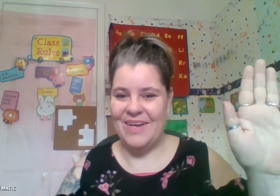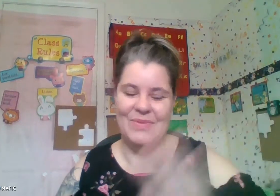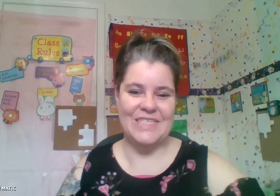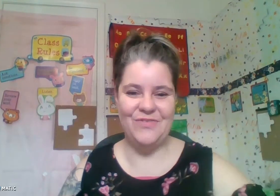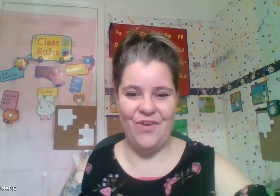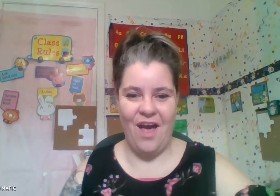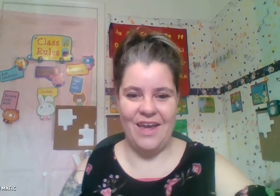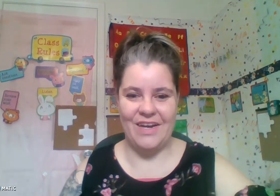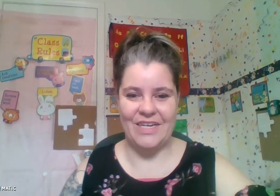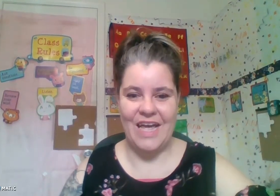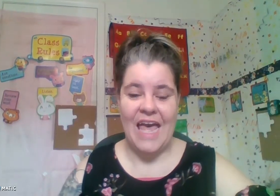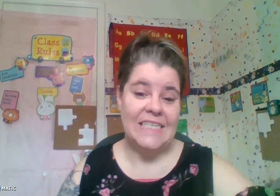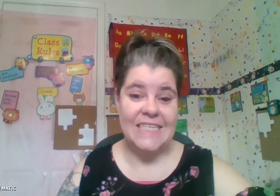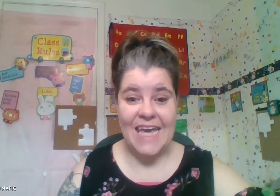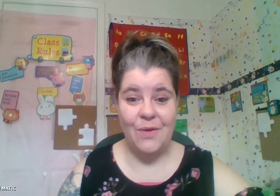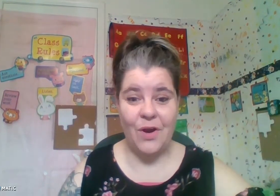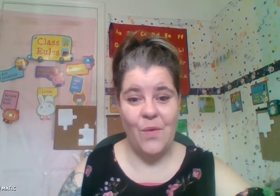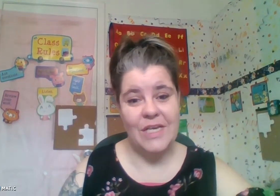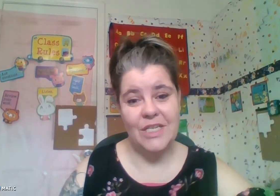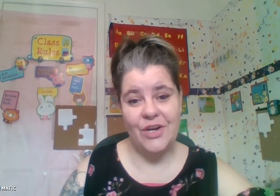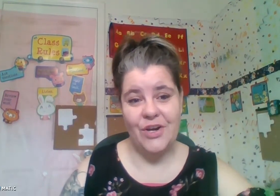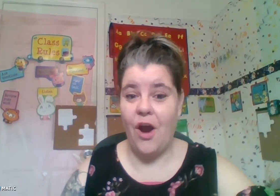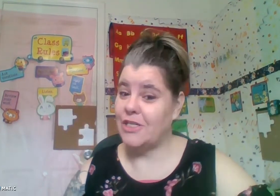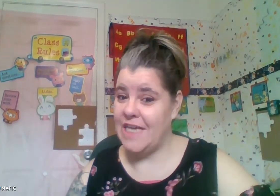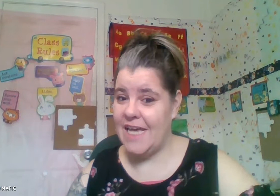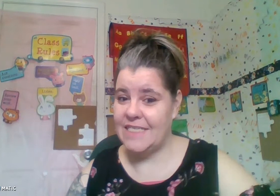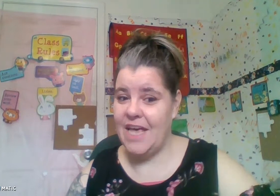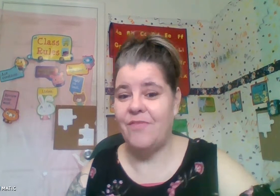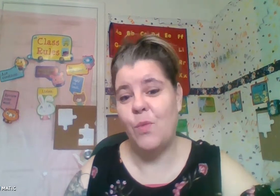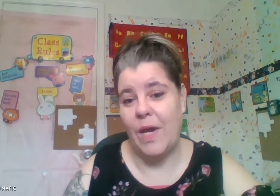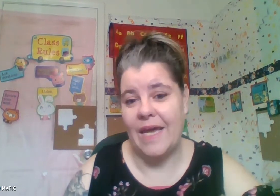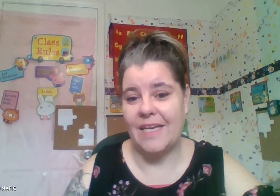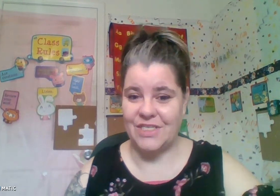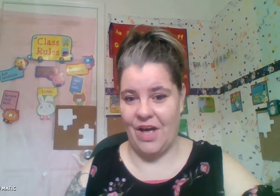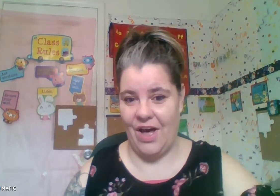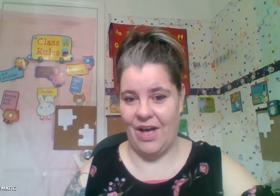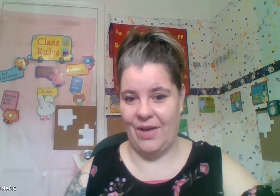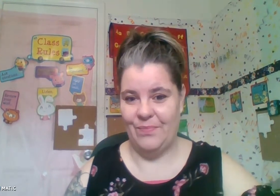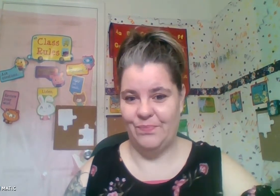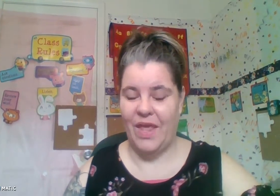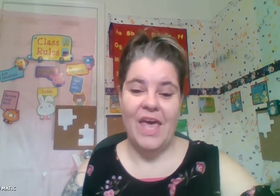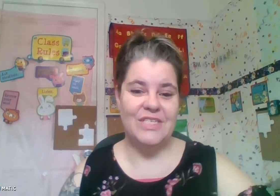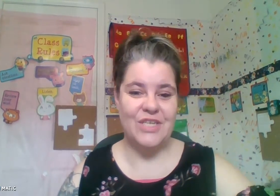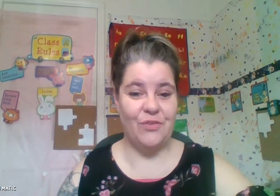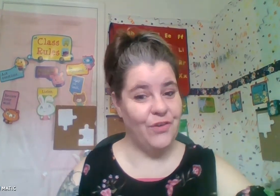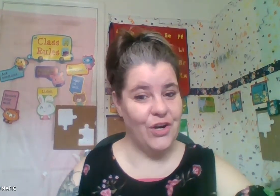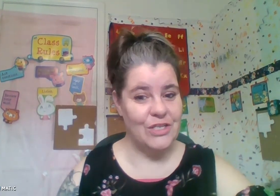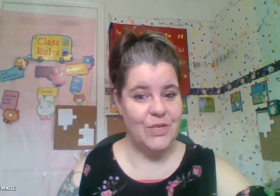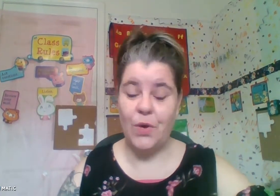everyone, Mrs. Farrah here. Today we're going to learn our Days of the Week song. So first, we're